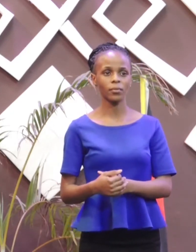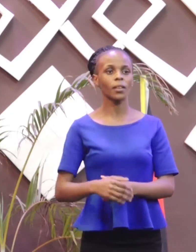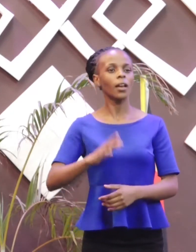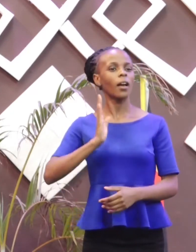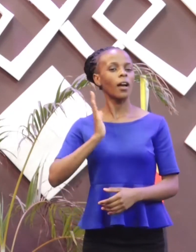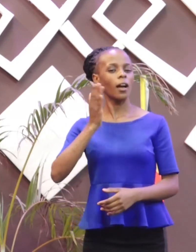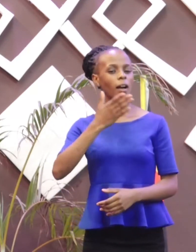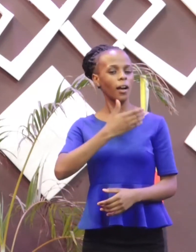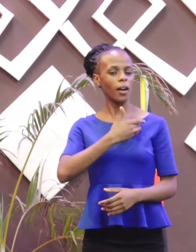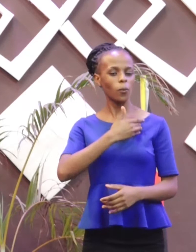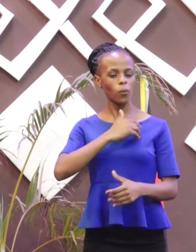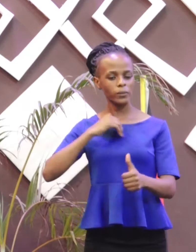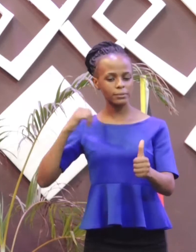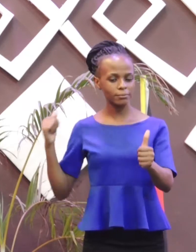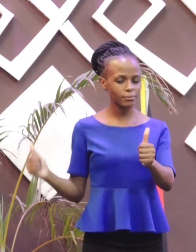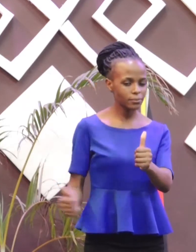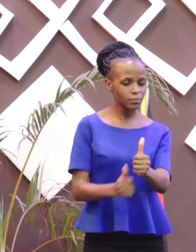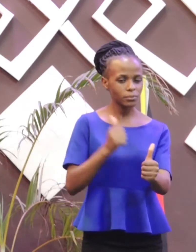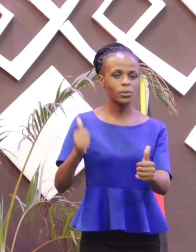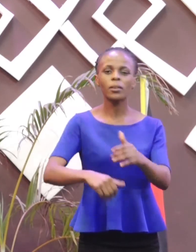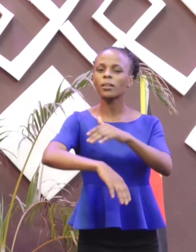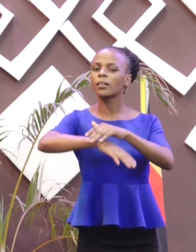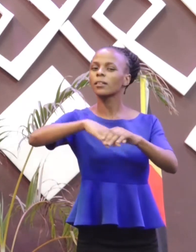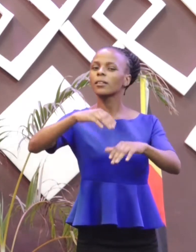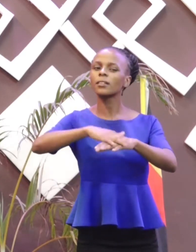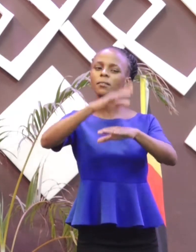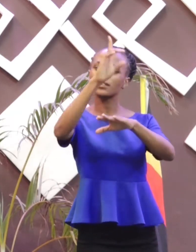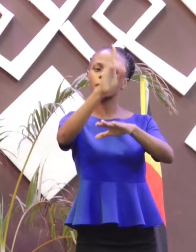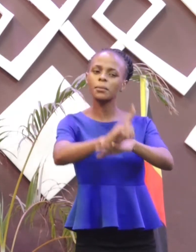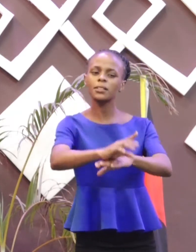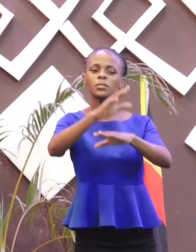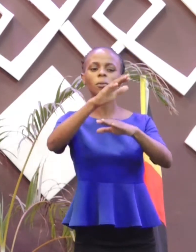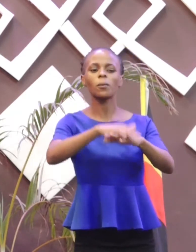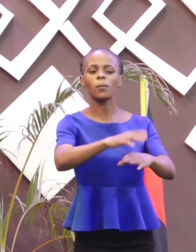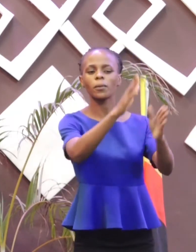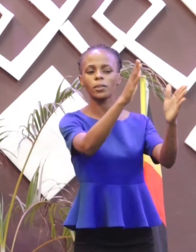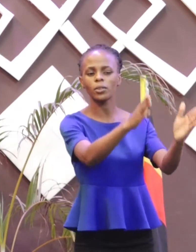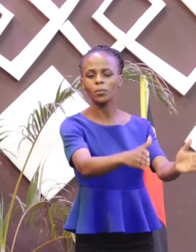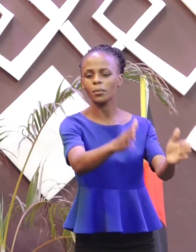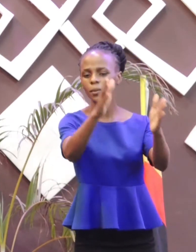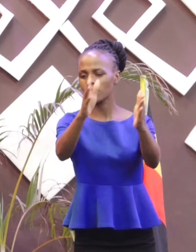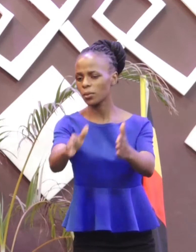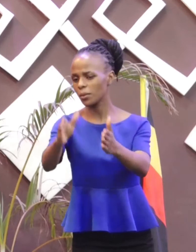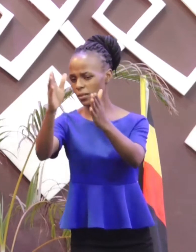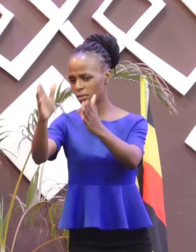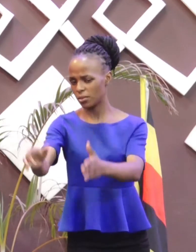our pursuit is not dependent on human beings. Okugoberera